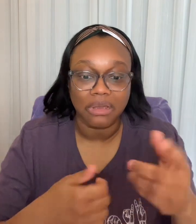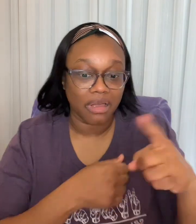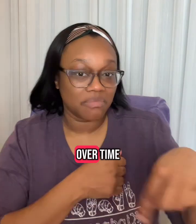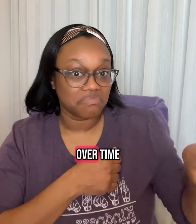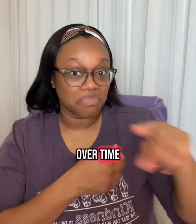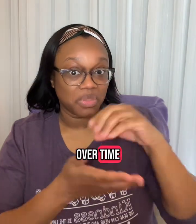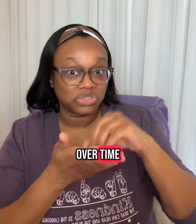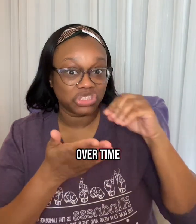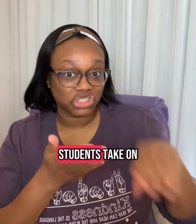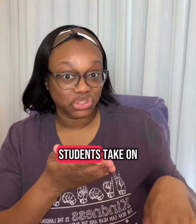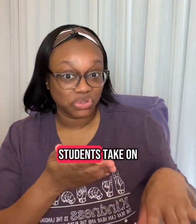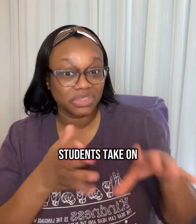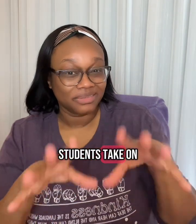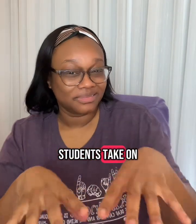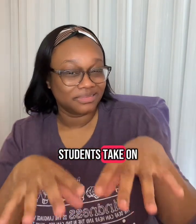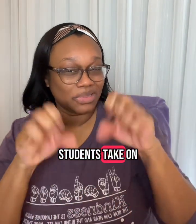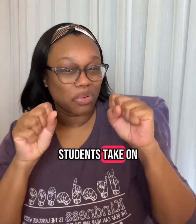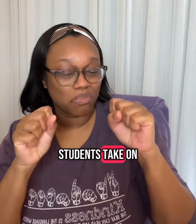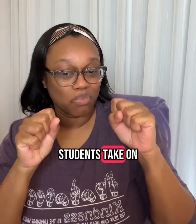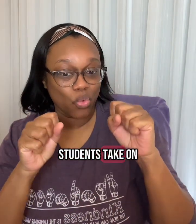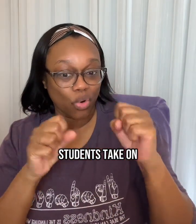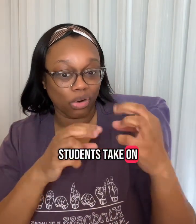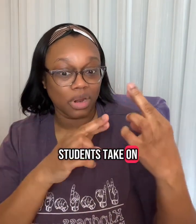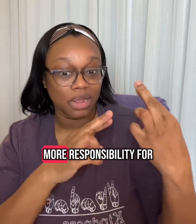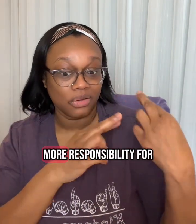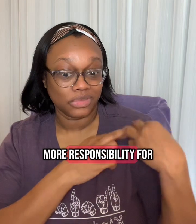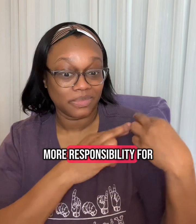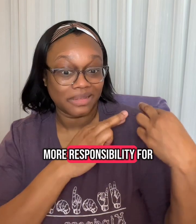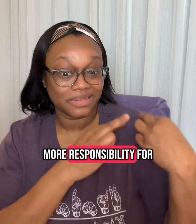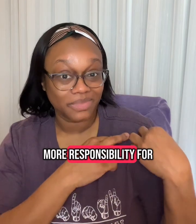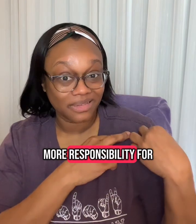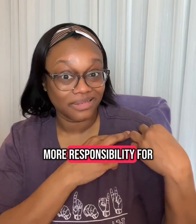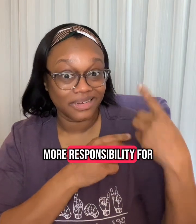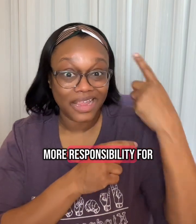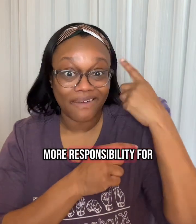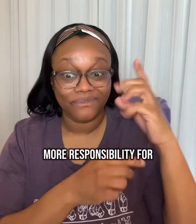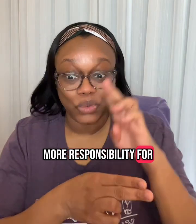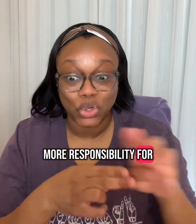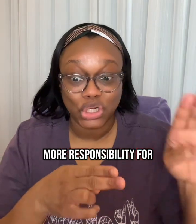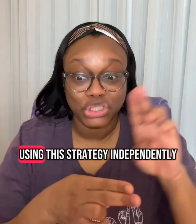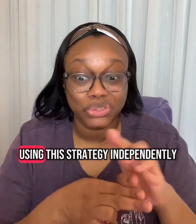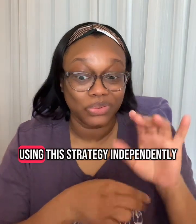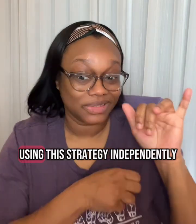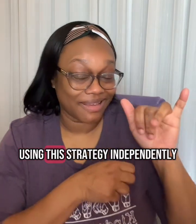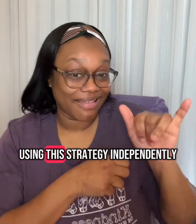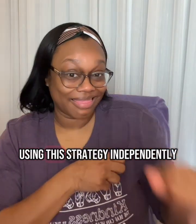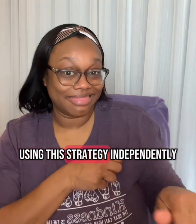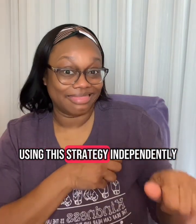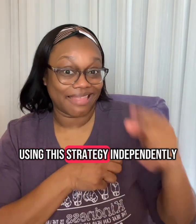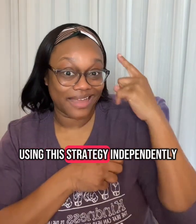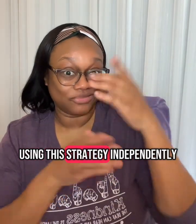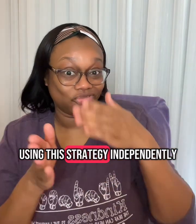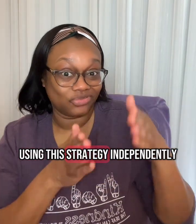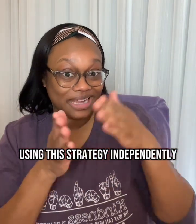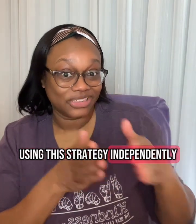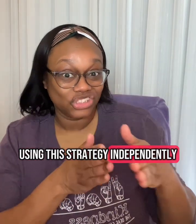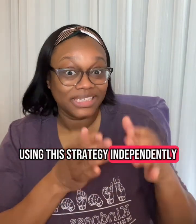Over time, students take on more responsibility for using this strategy